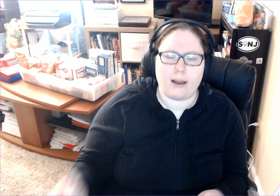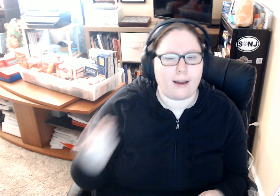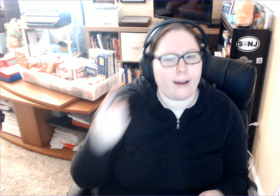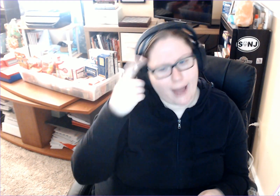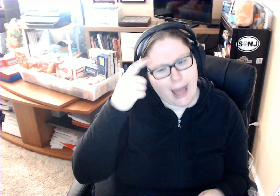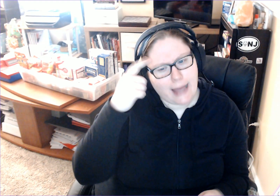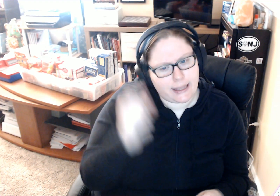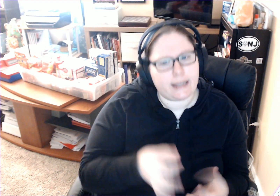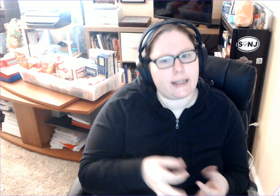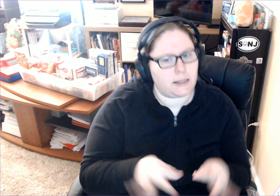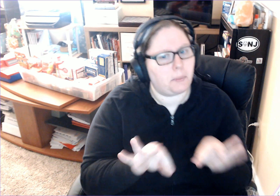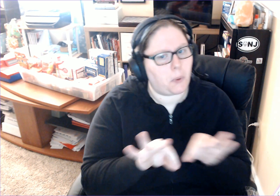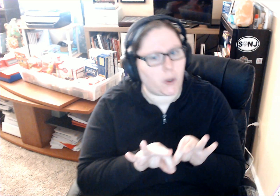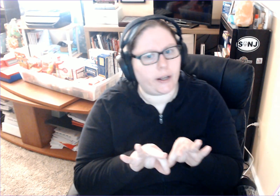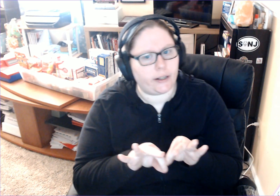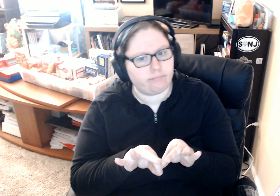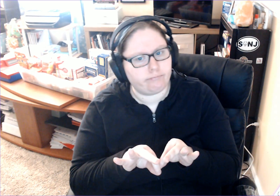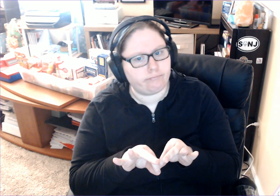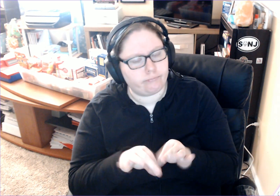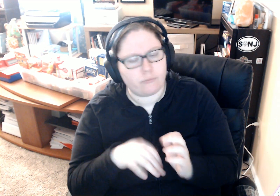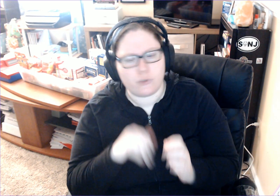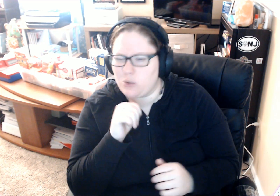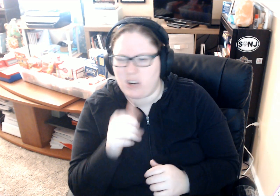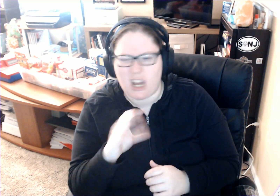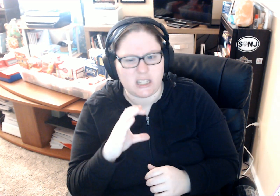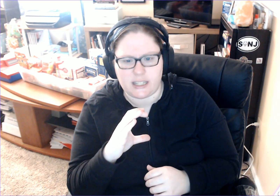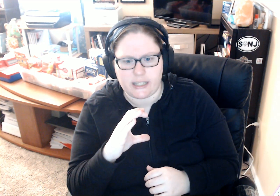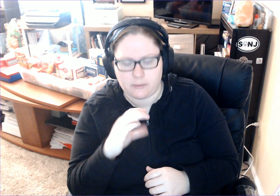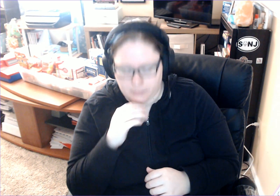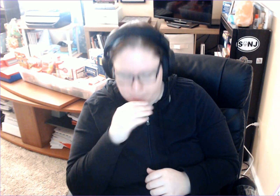I think it's important. So not C.